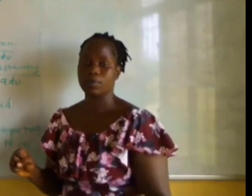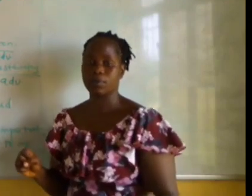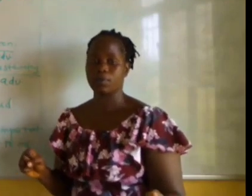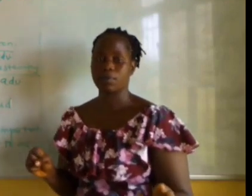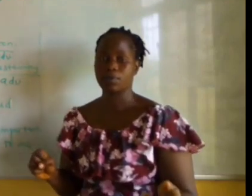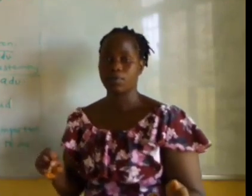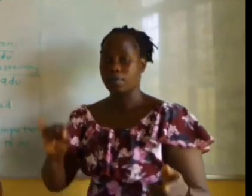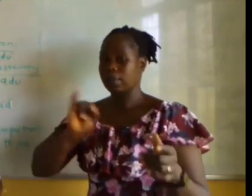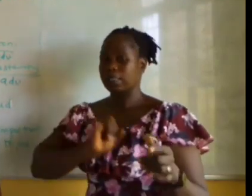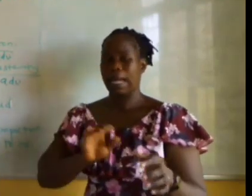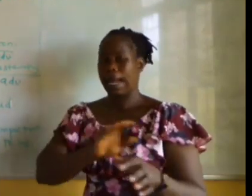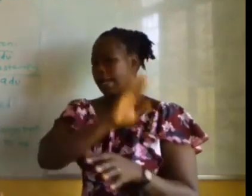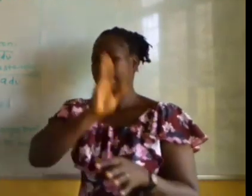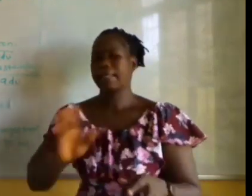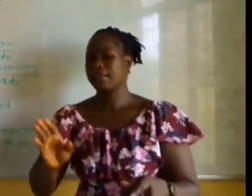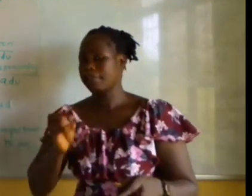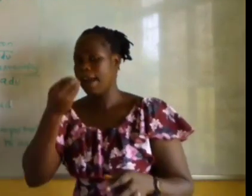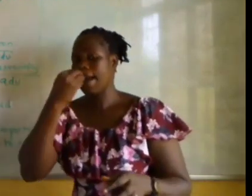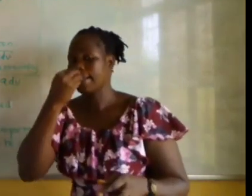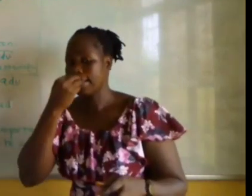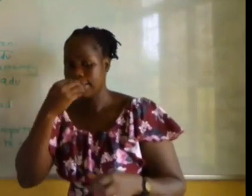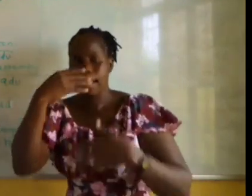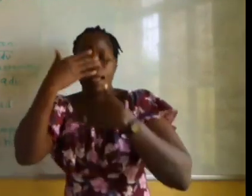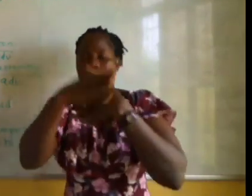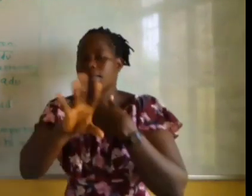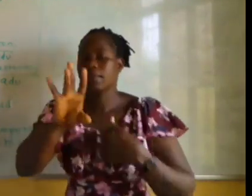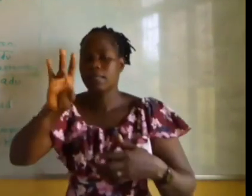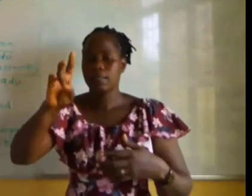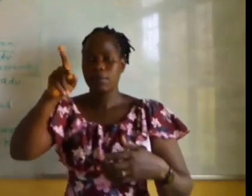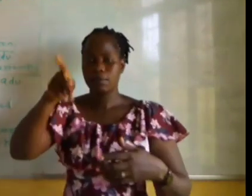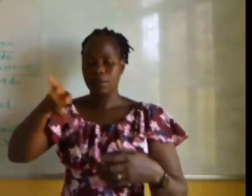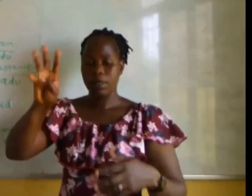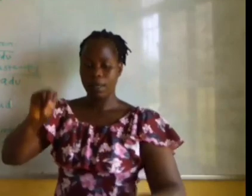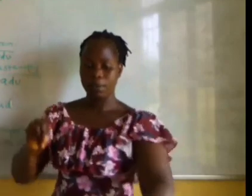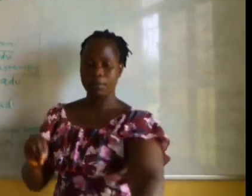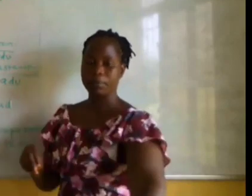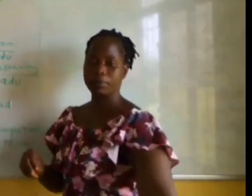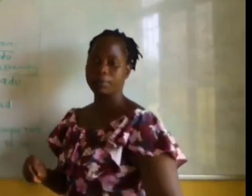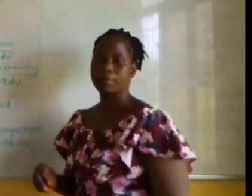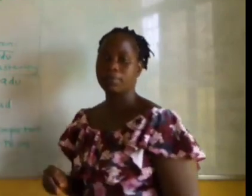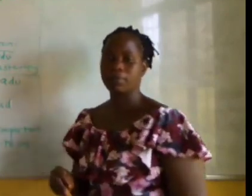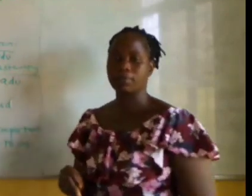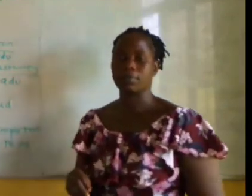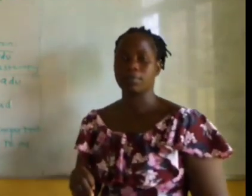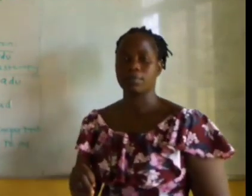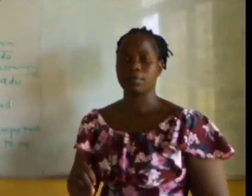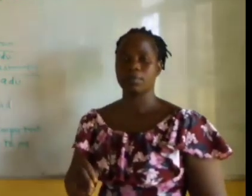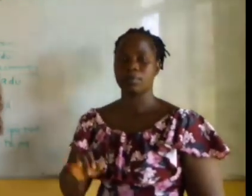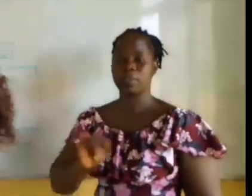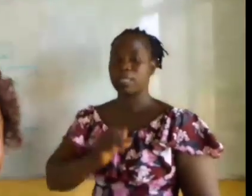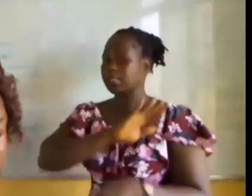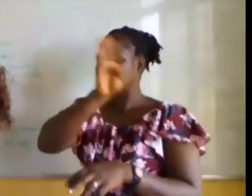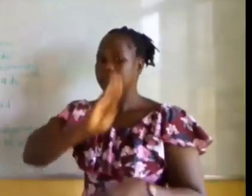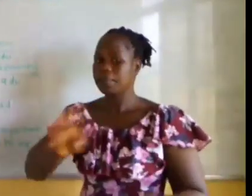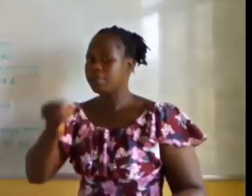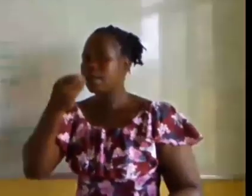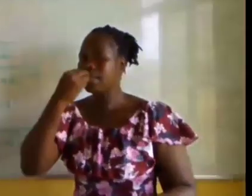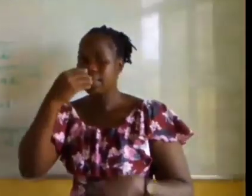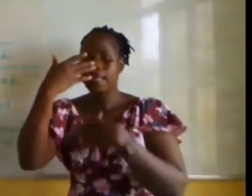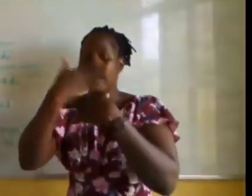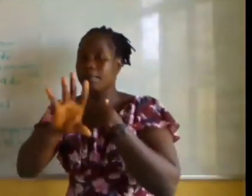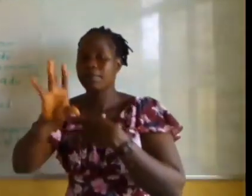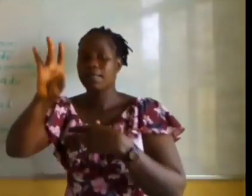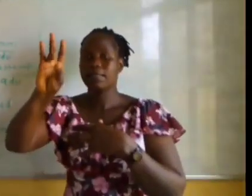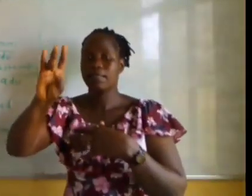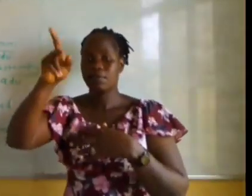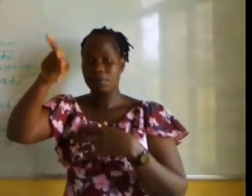I never eat after 7 p.m. I never eat after 7 p.m.